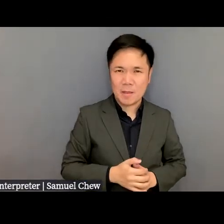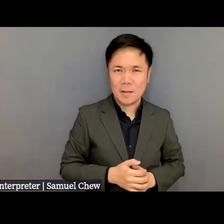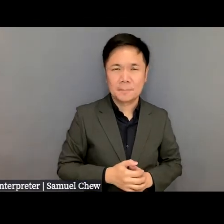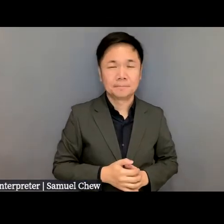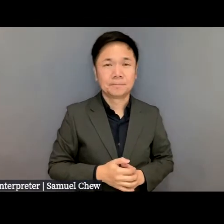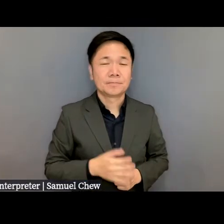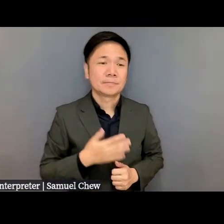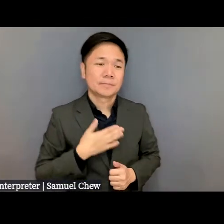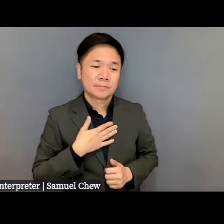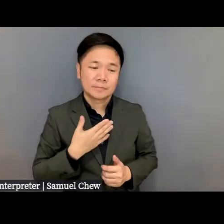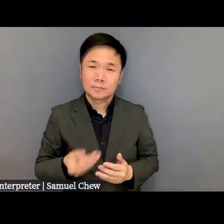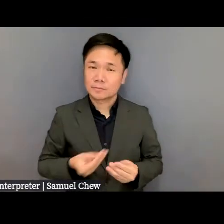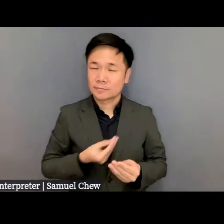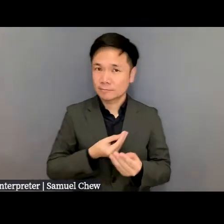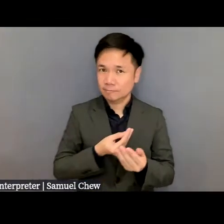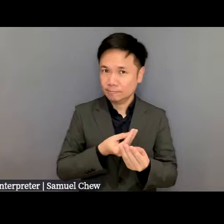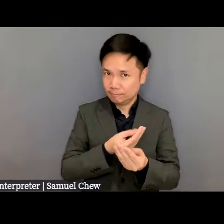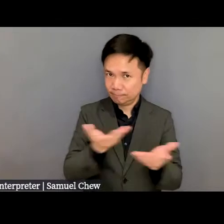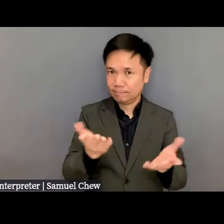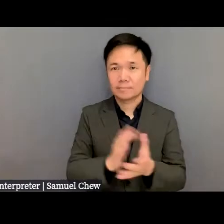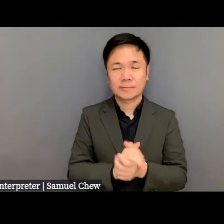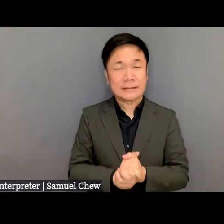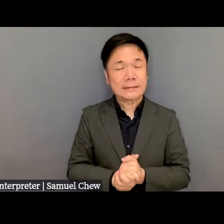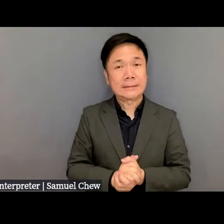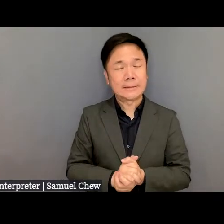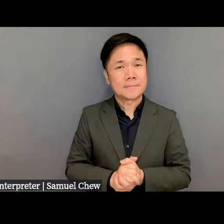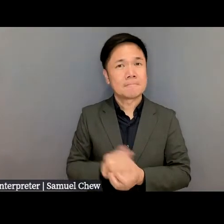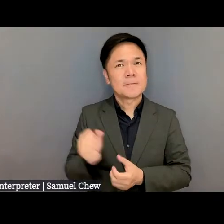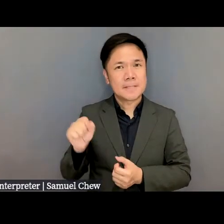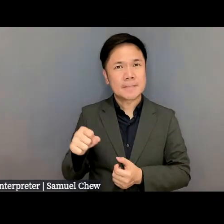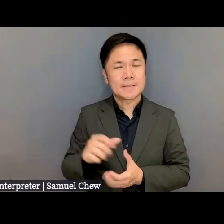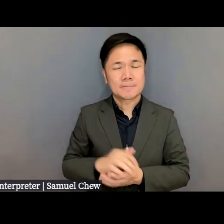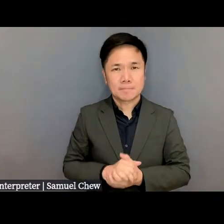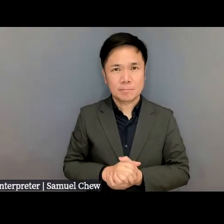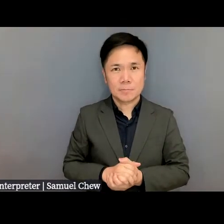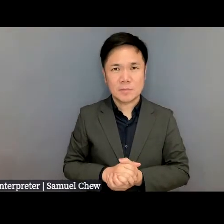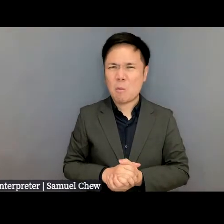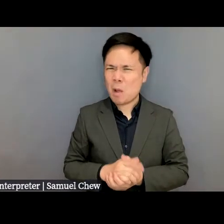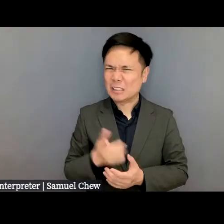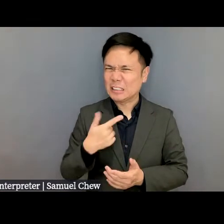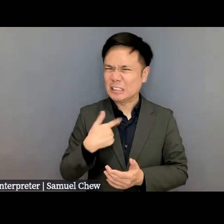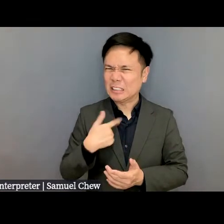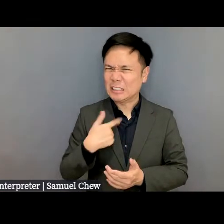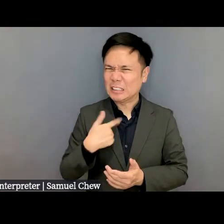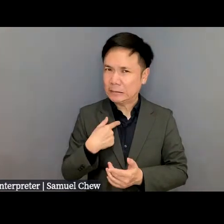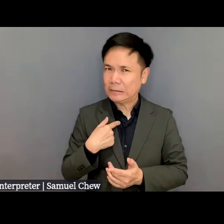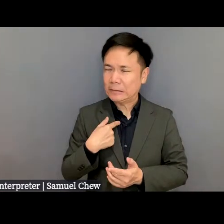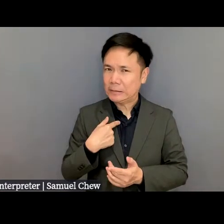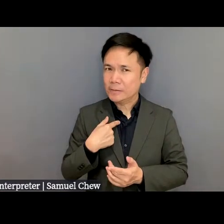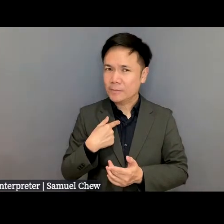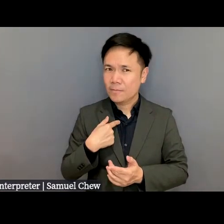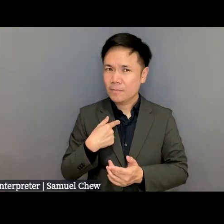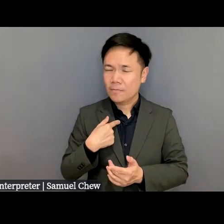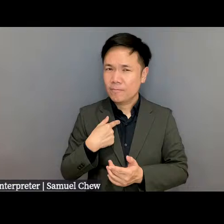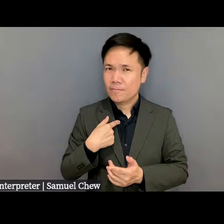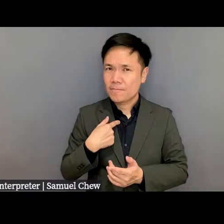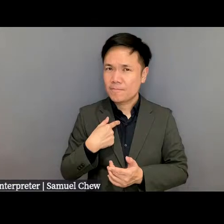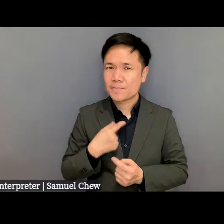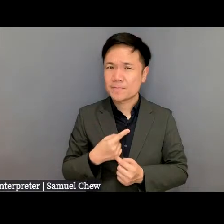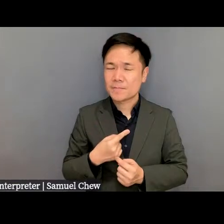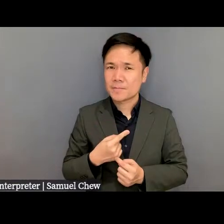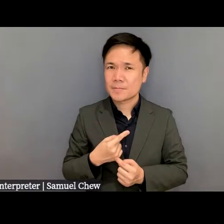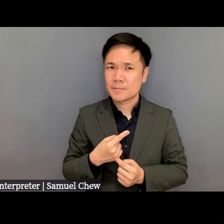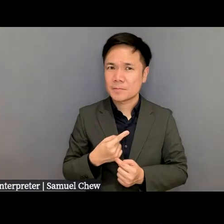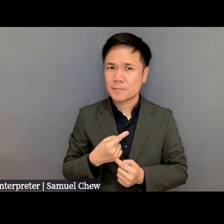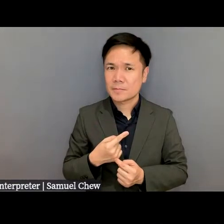this. So yes, it is also a challenge to talk in a different sector, right?